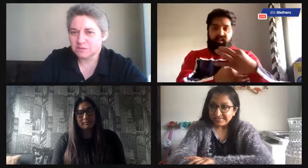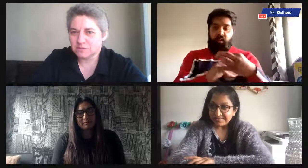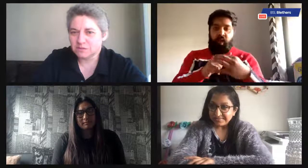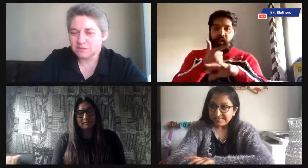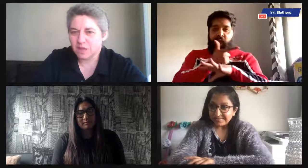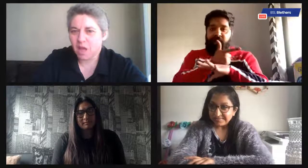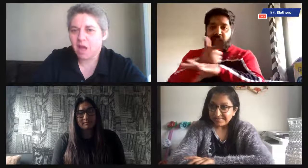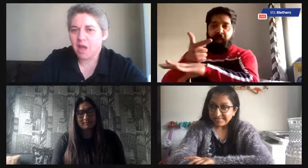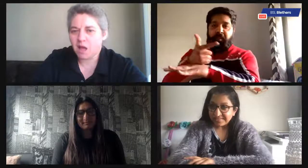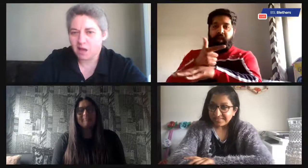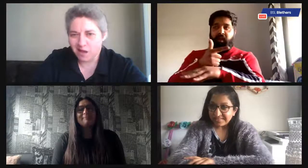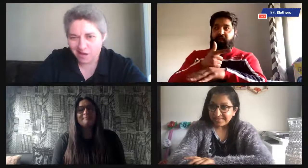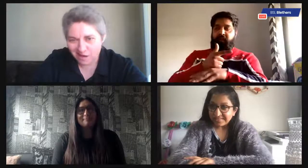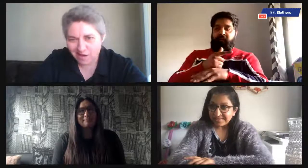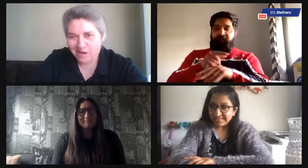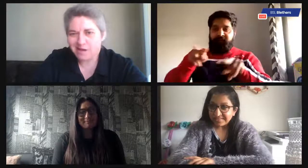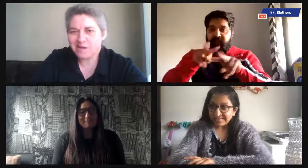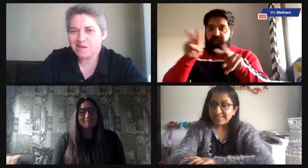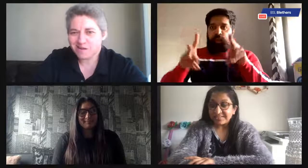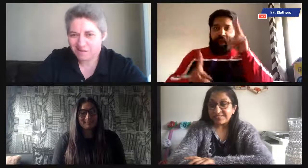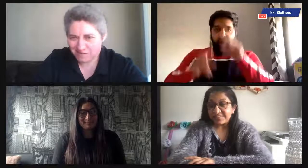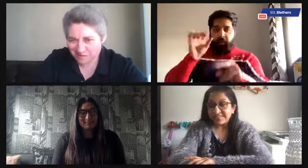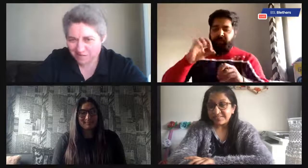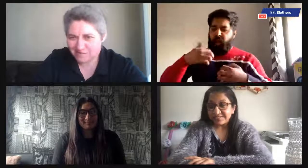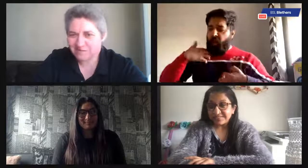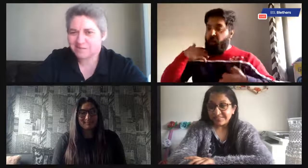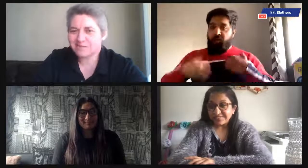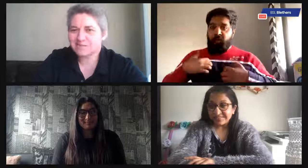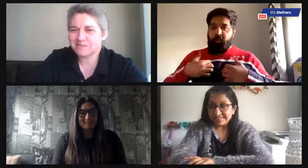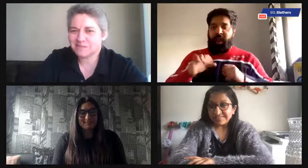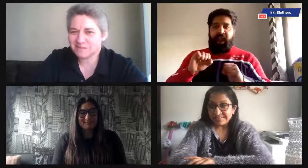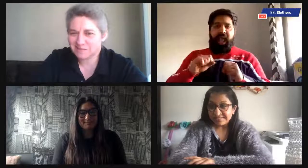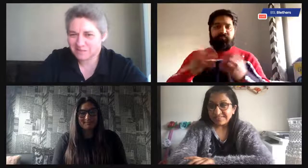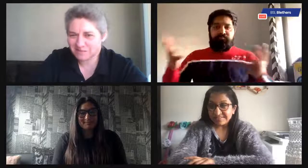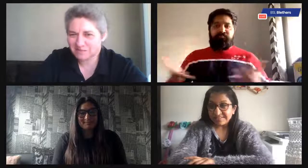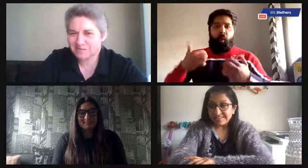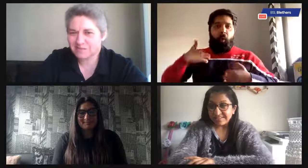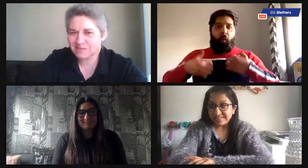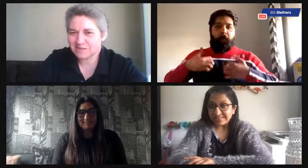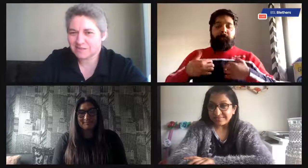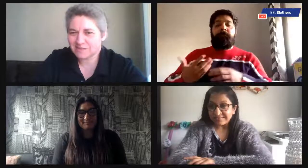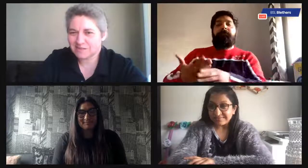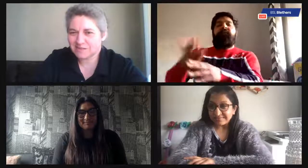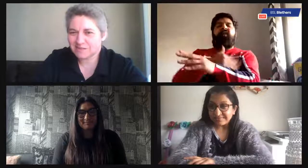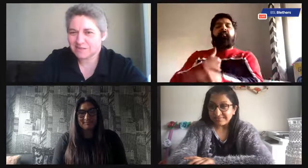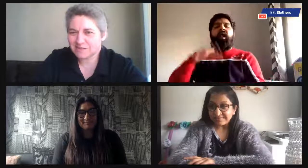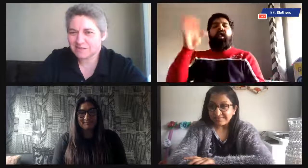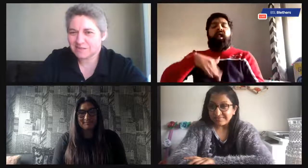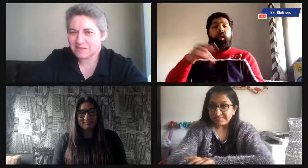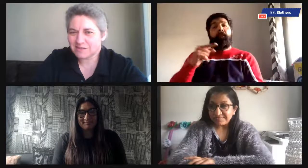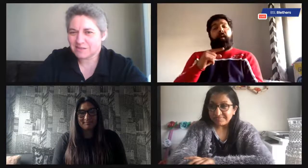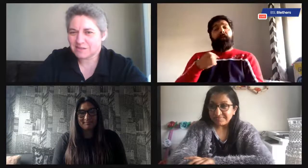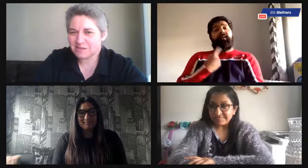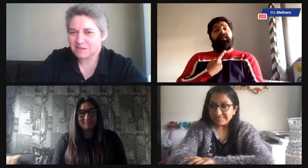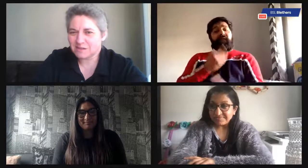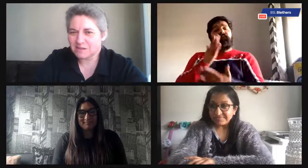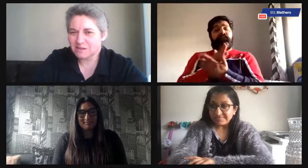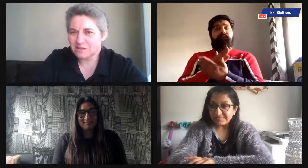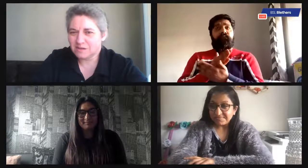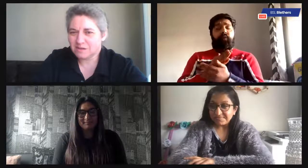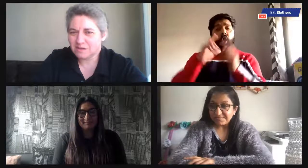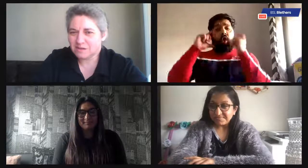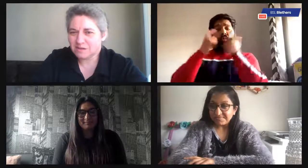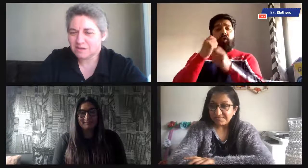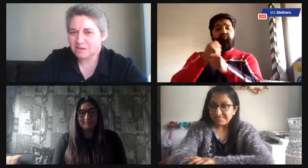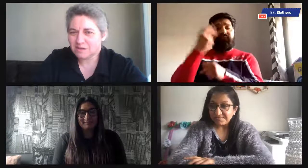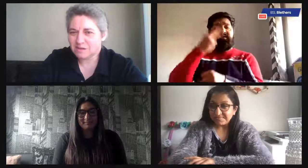equipment. the I got addicted into making, pieces to camera and to editing and things like that. Before